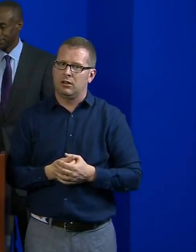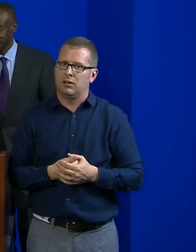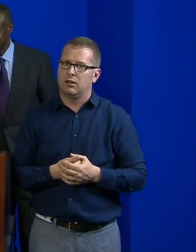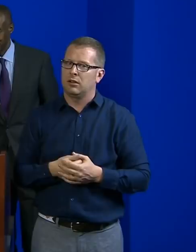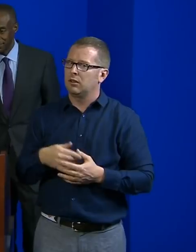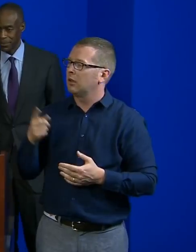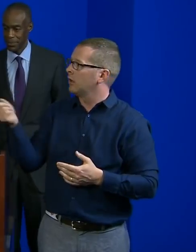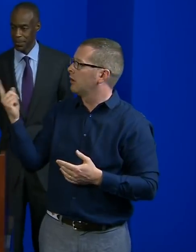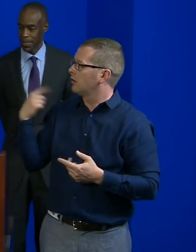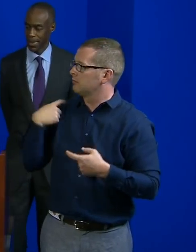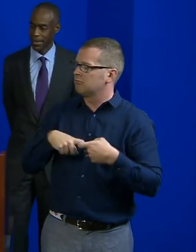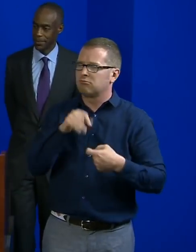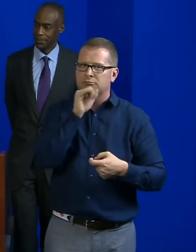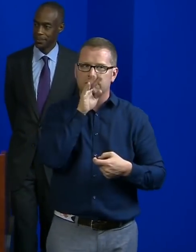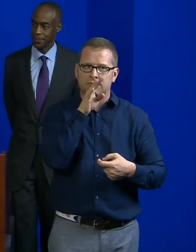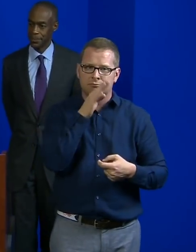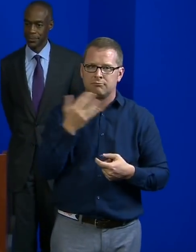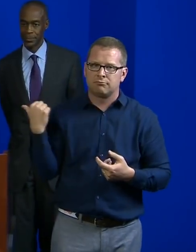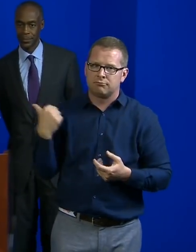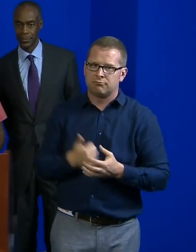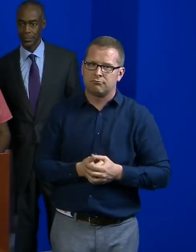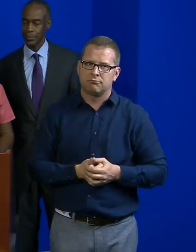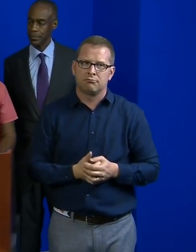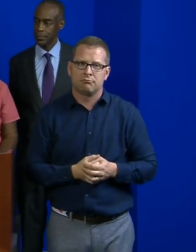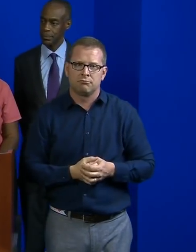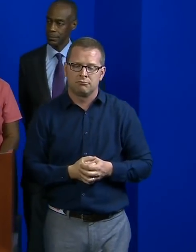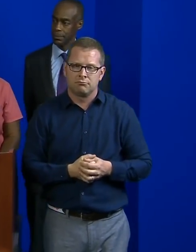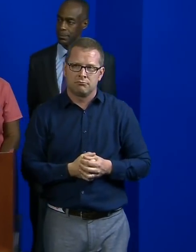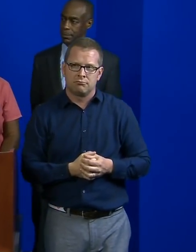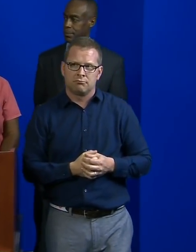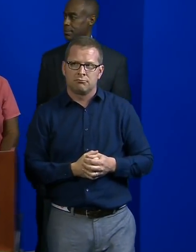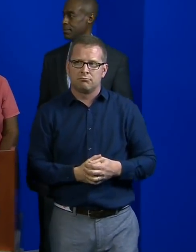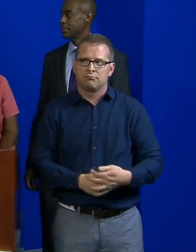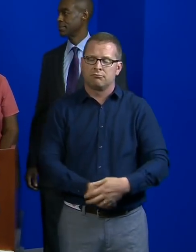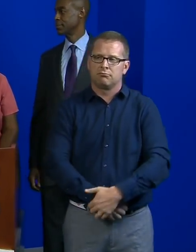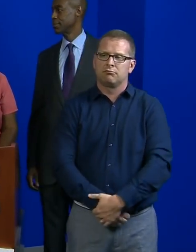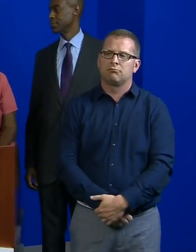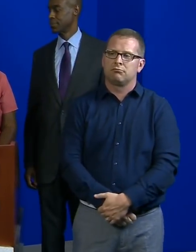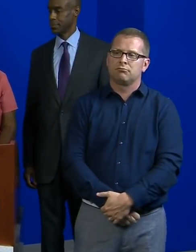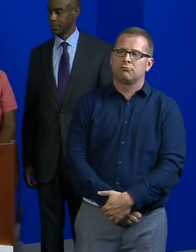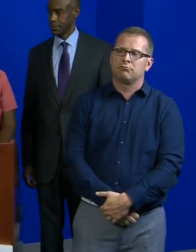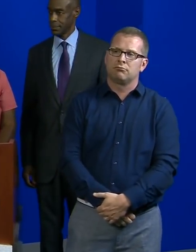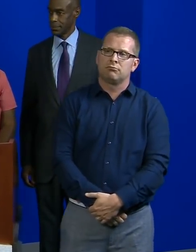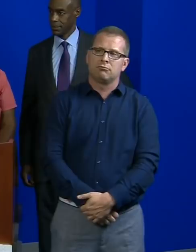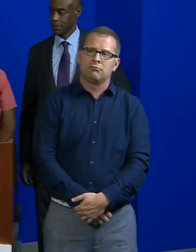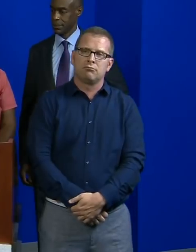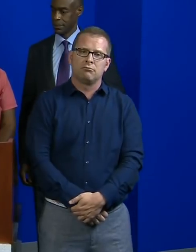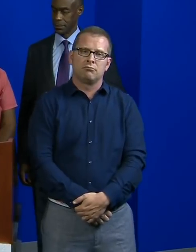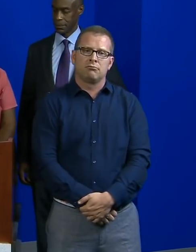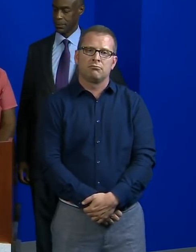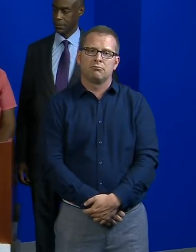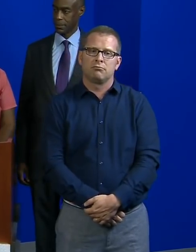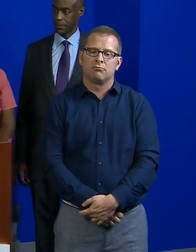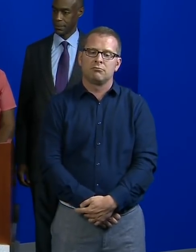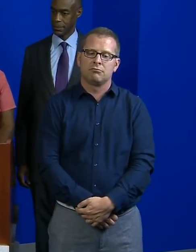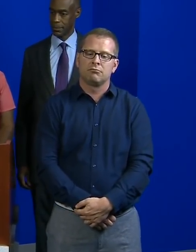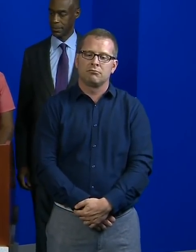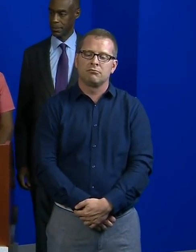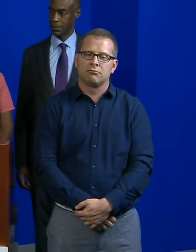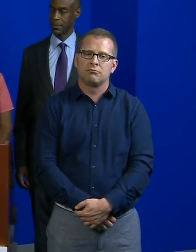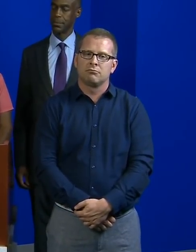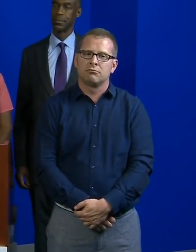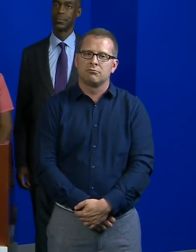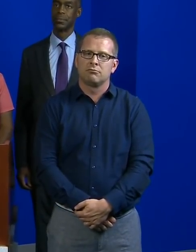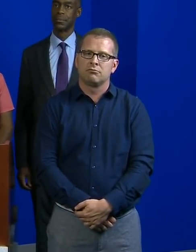Thank you, Mayor. Just wanted to clarify that the roads, of course, are still passable. We don't expect the arrival of tropical storm force